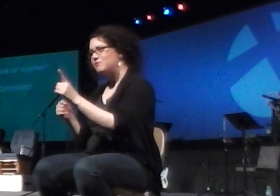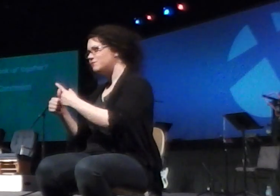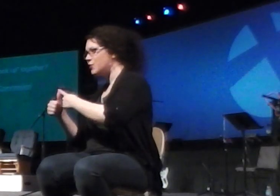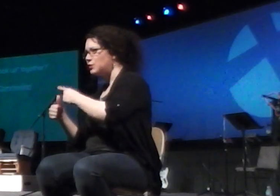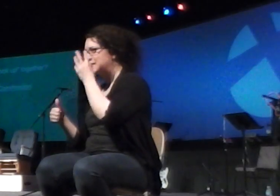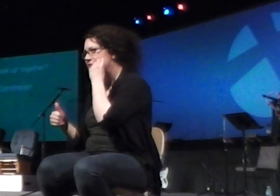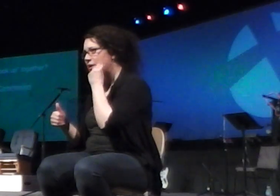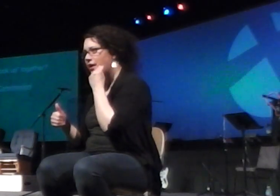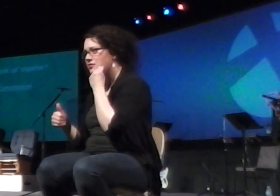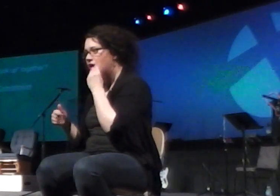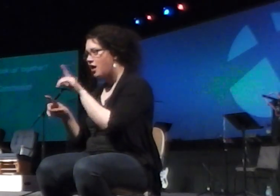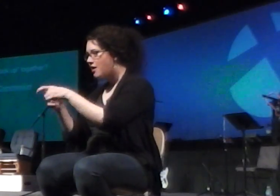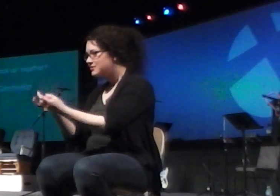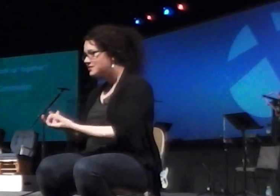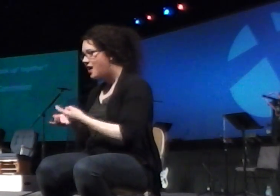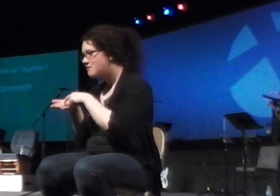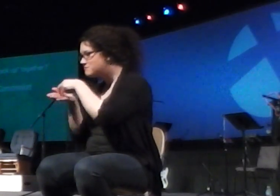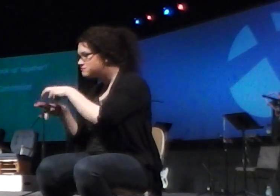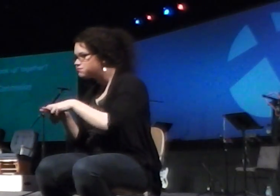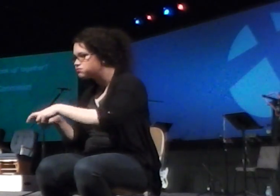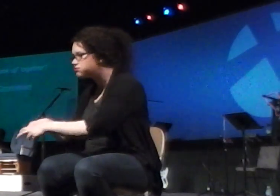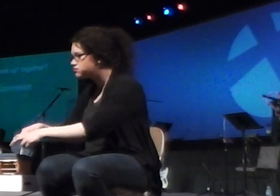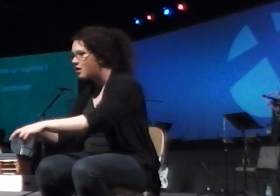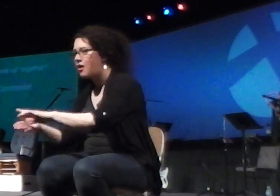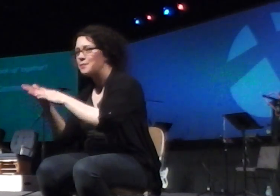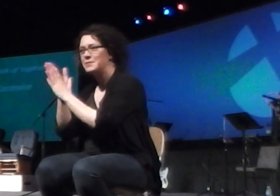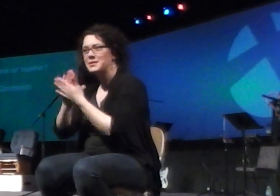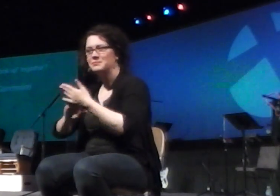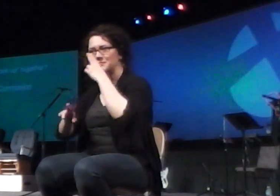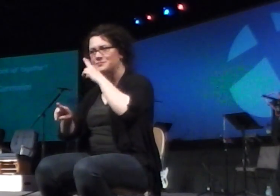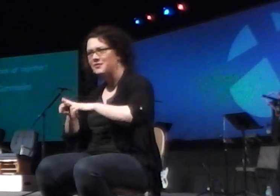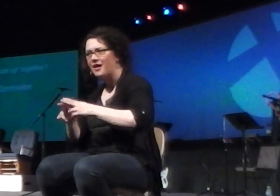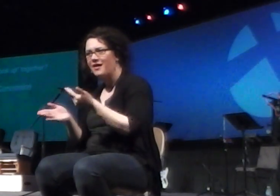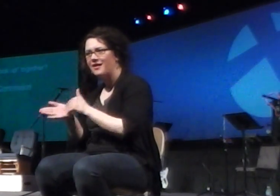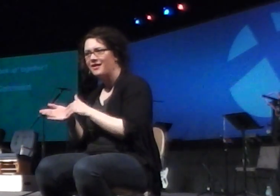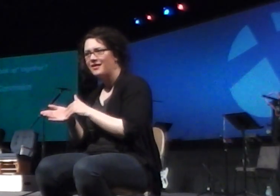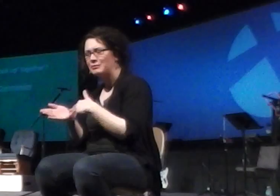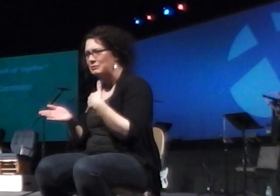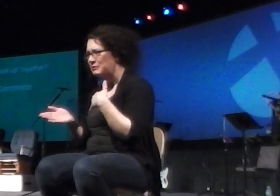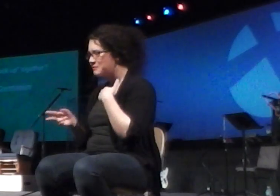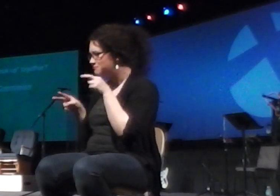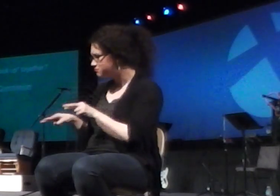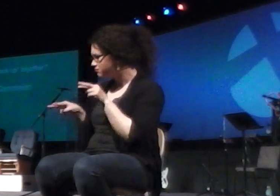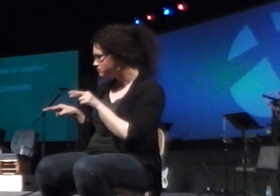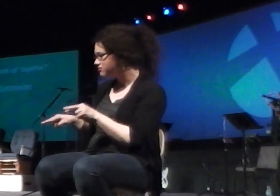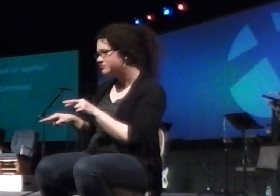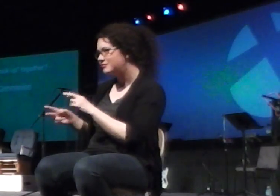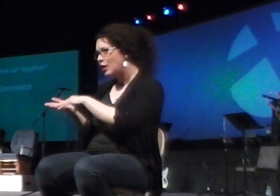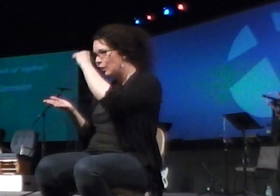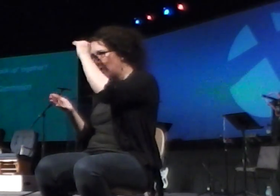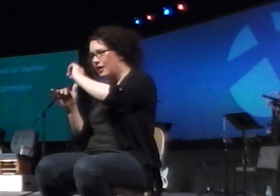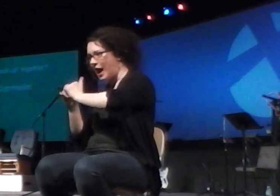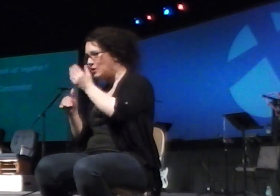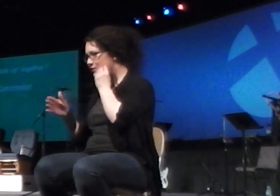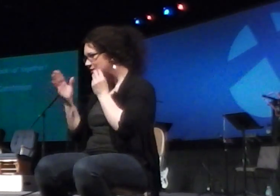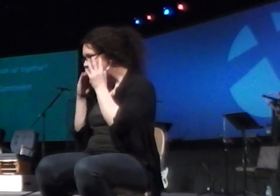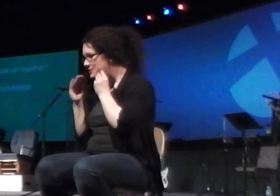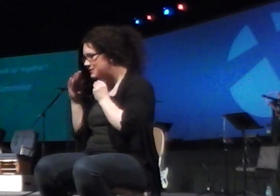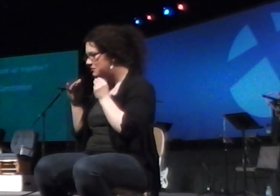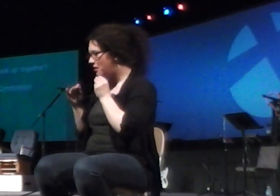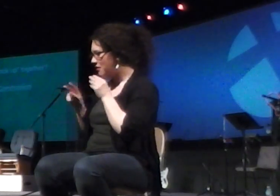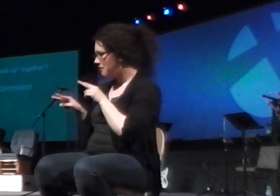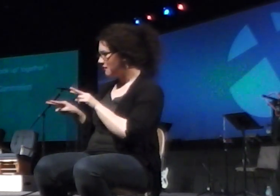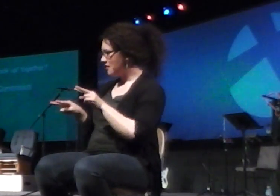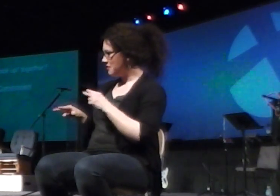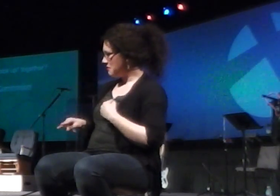it became fun again all over. And it was just a blast watching them learn how to experience this for themselves. And